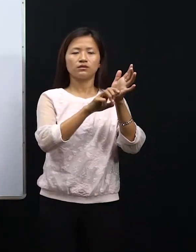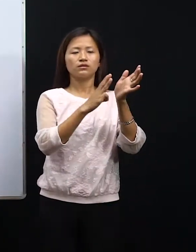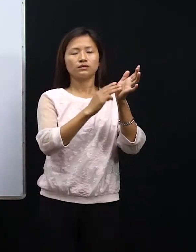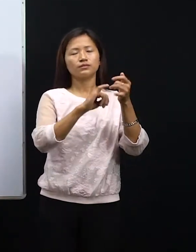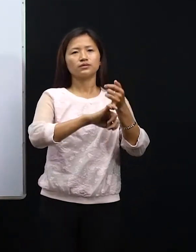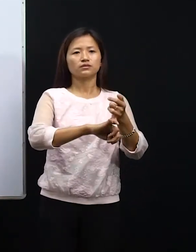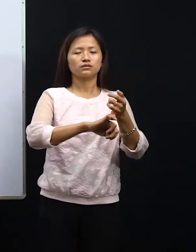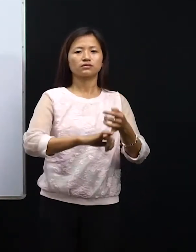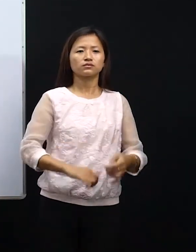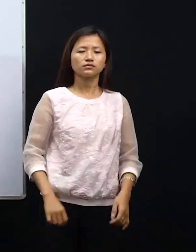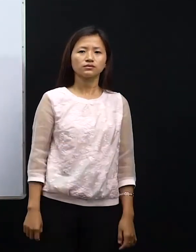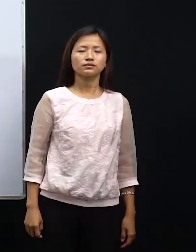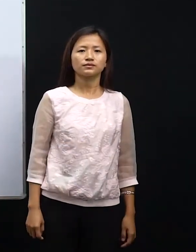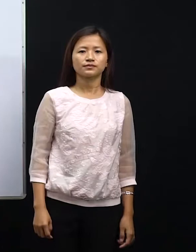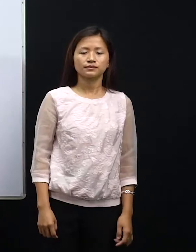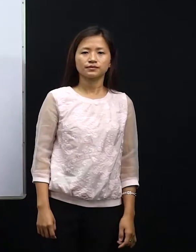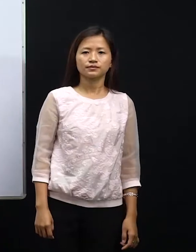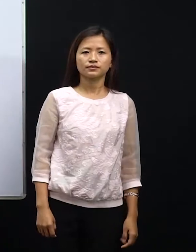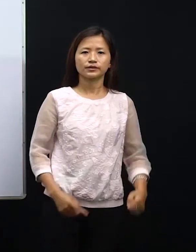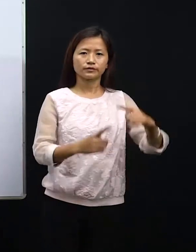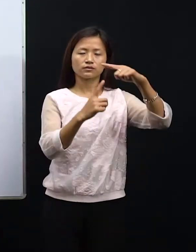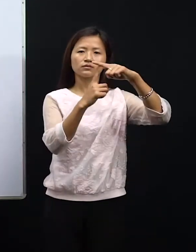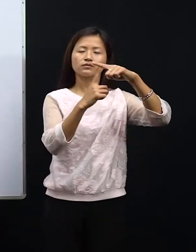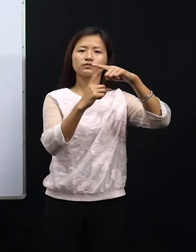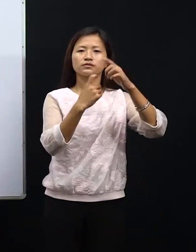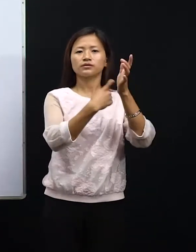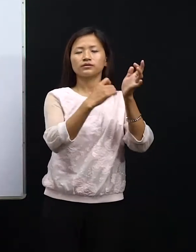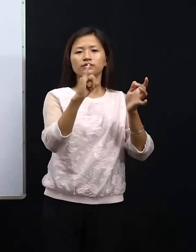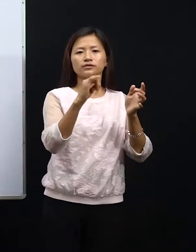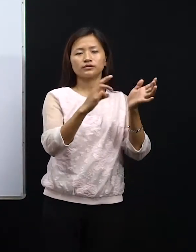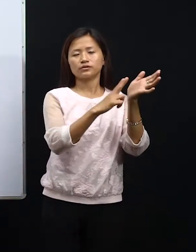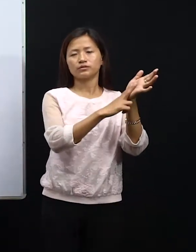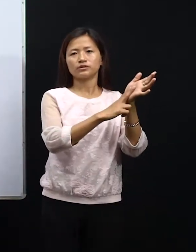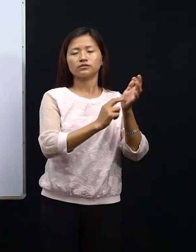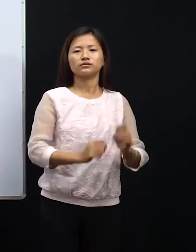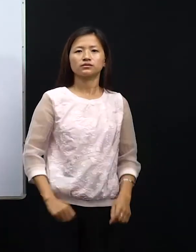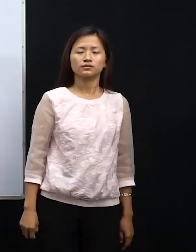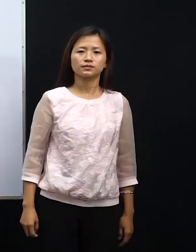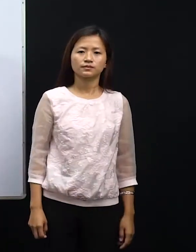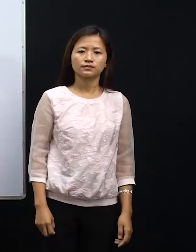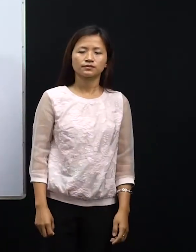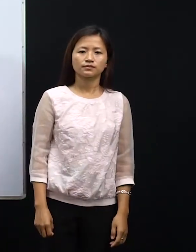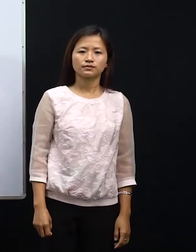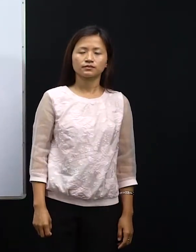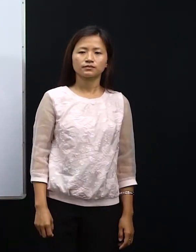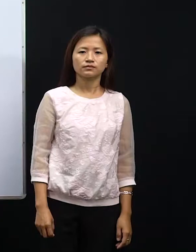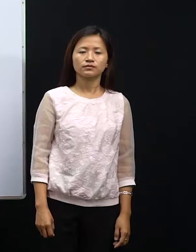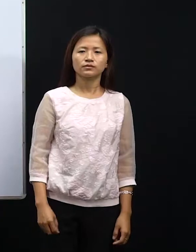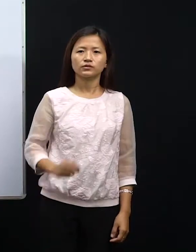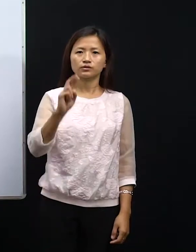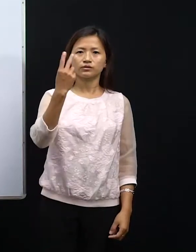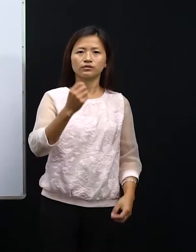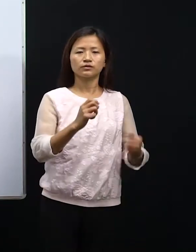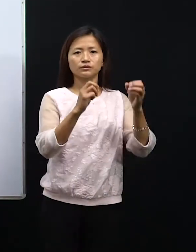y plus 5x. So it is a trinomial. Right? 3 terms means trinomial, 2 terms means binomial,